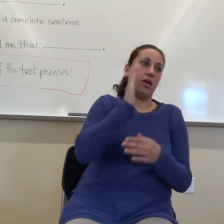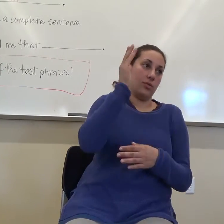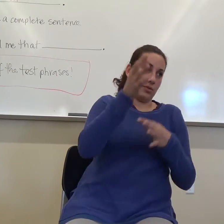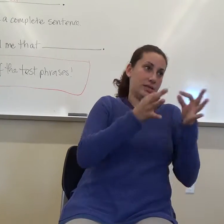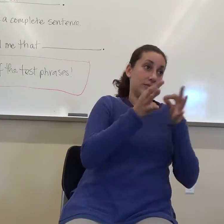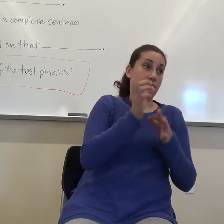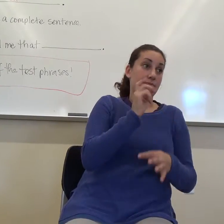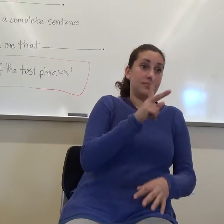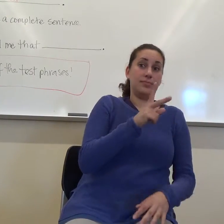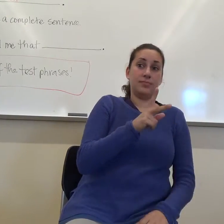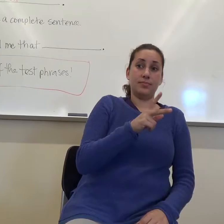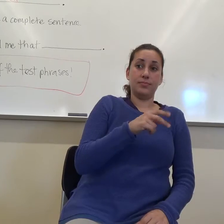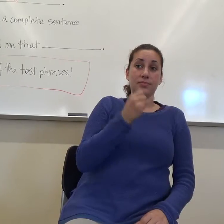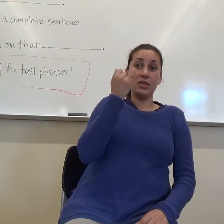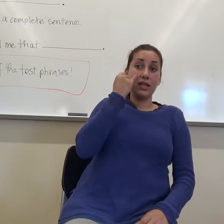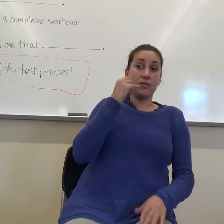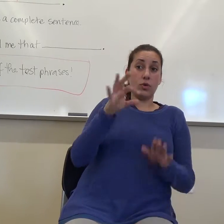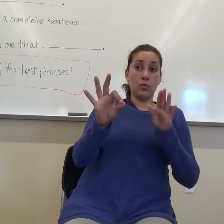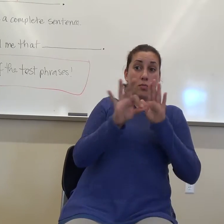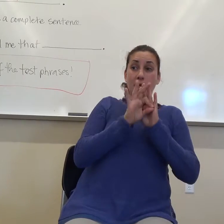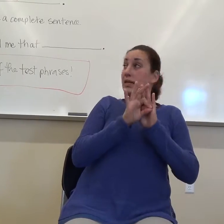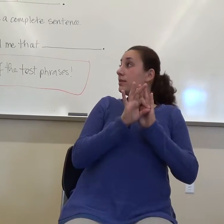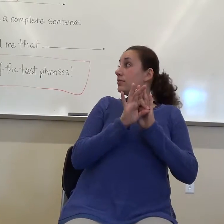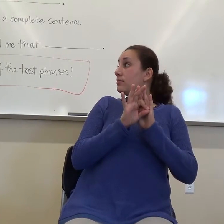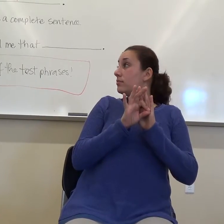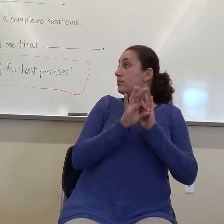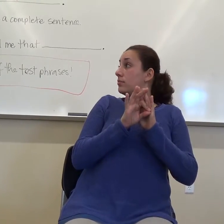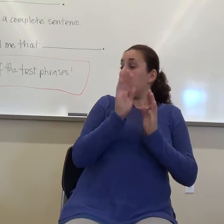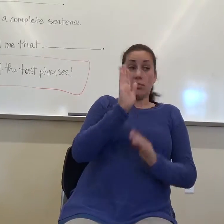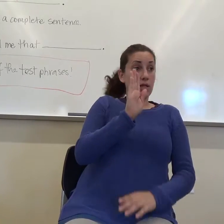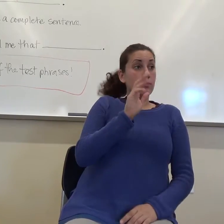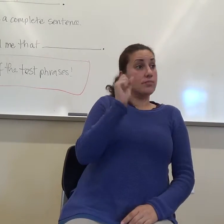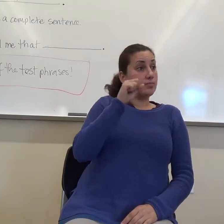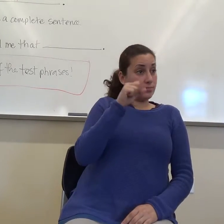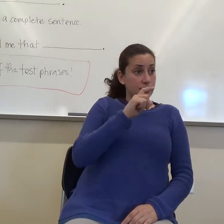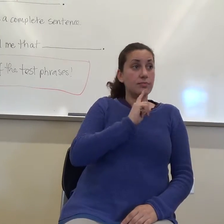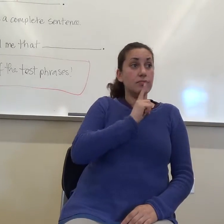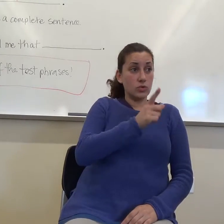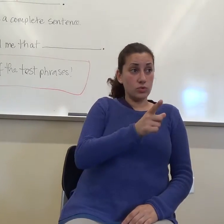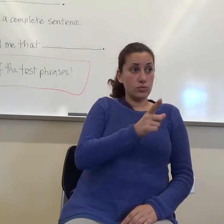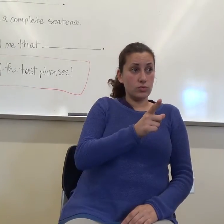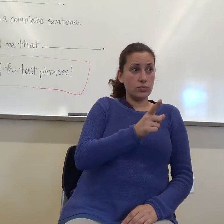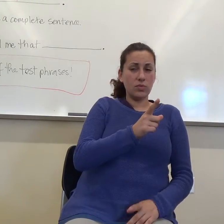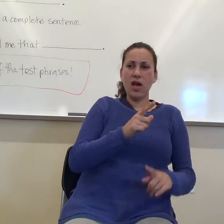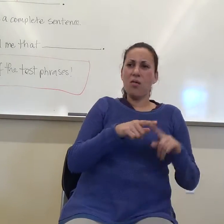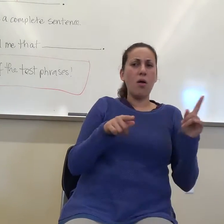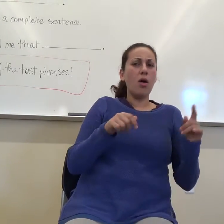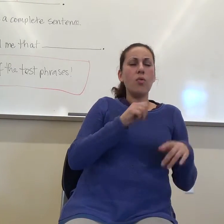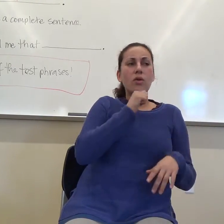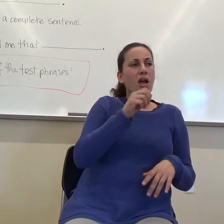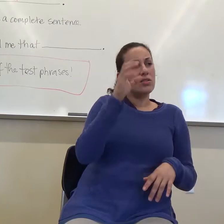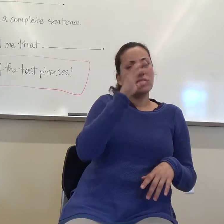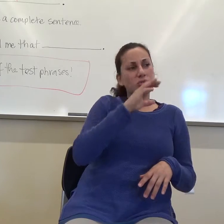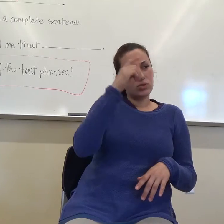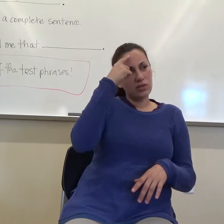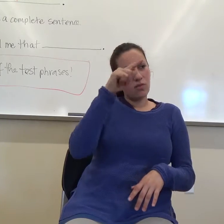pick this, which is true, and again, we're not looking for true and false, what I'm gonna say to you